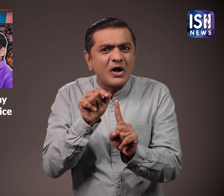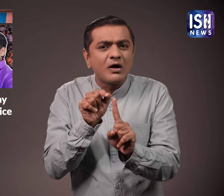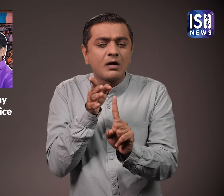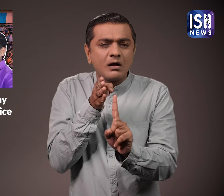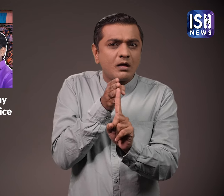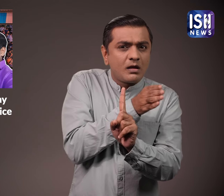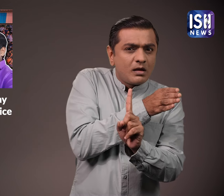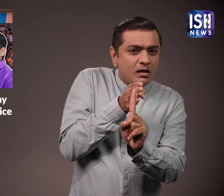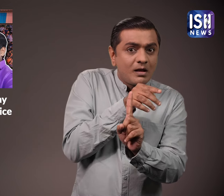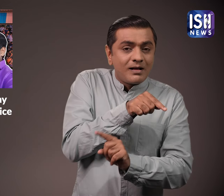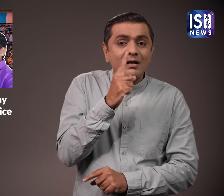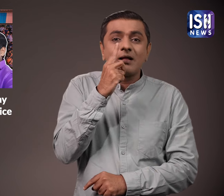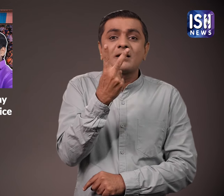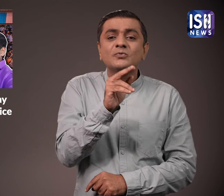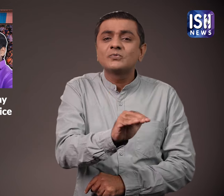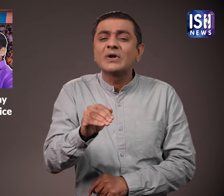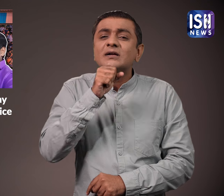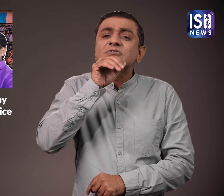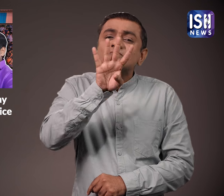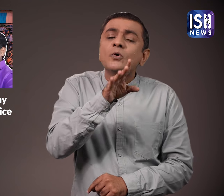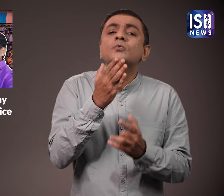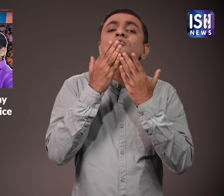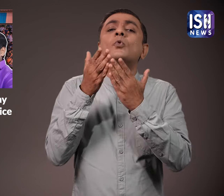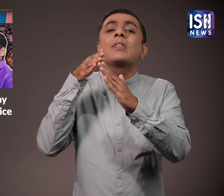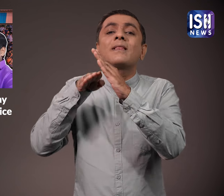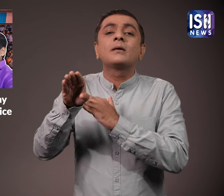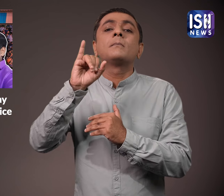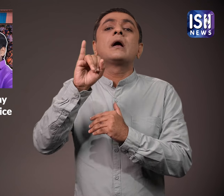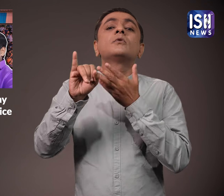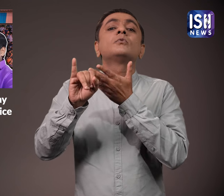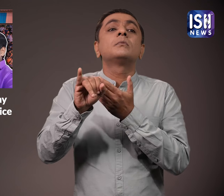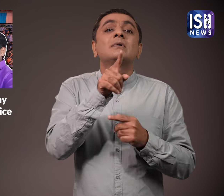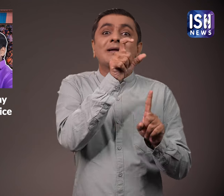This was because he had raped two four-year-old girls in the school's washroom.